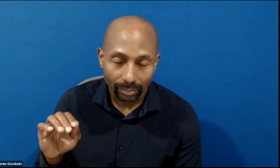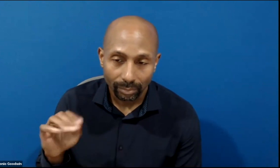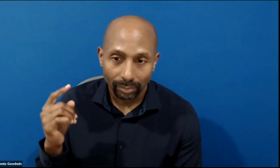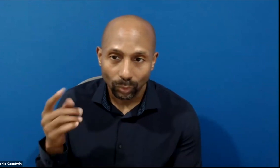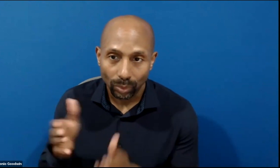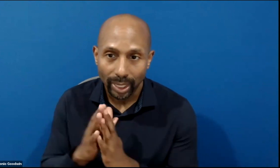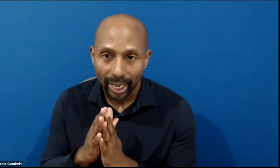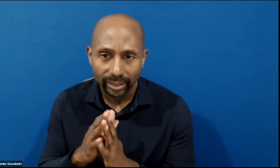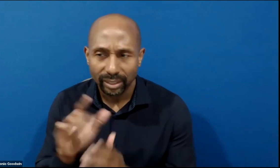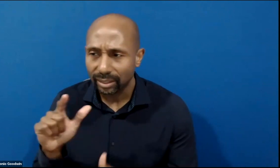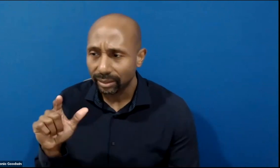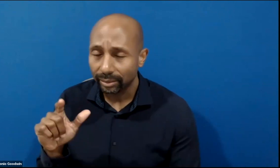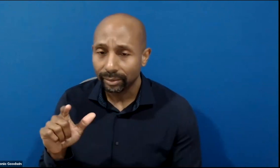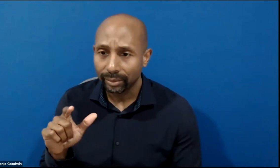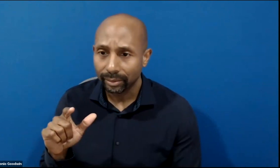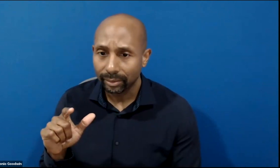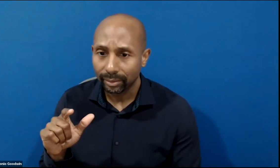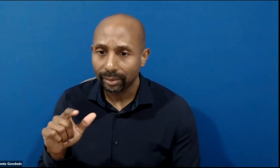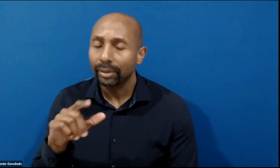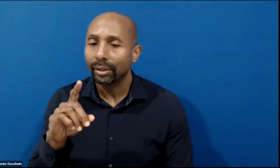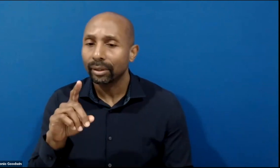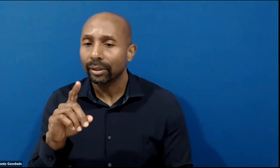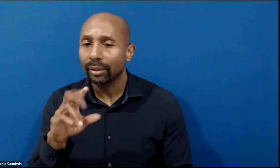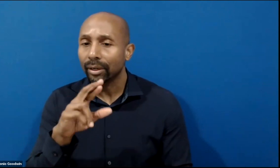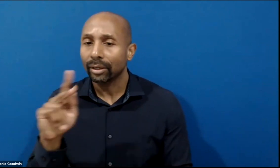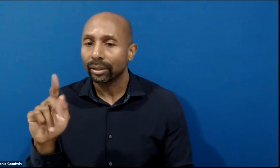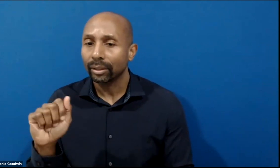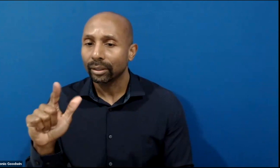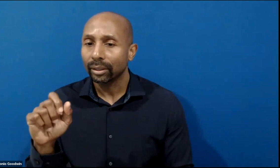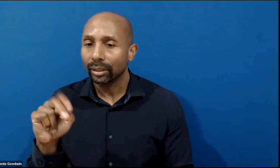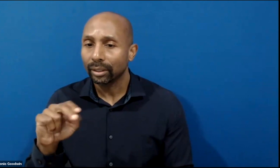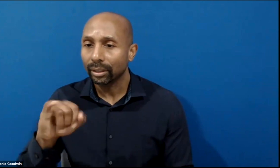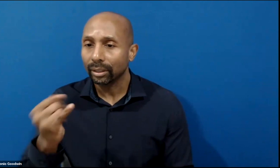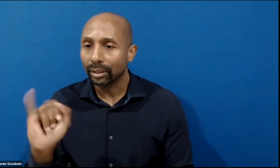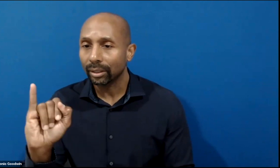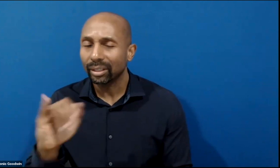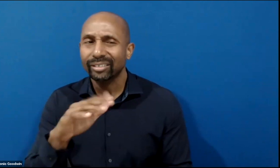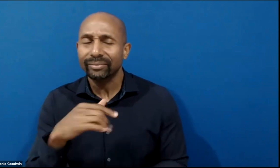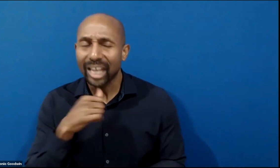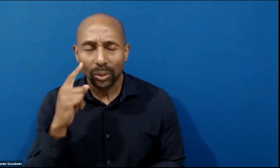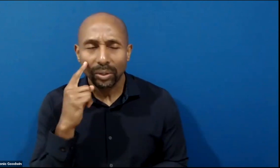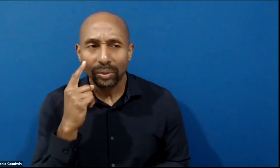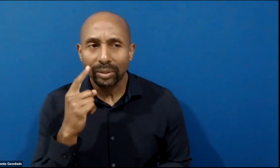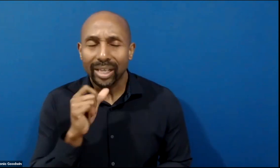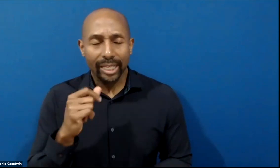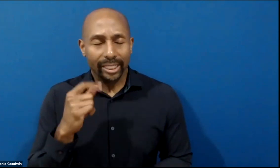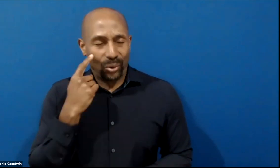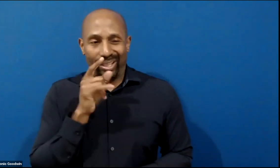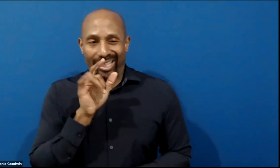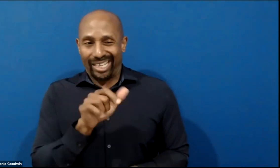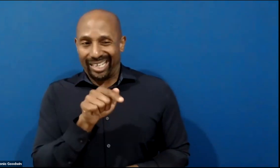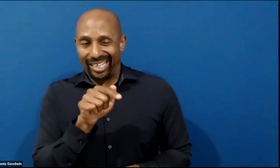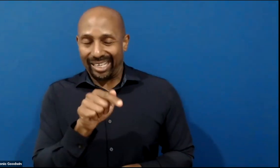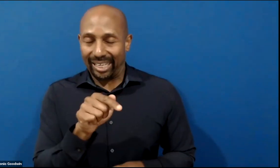write. So sorry, I don't think it was playing. Like it wasn't. I think you might have to share screen